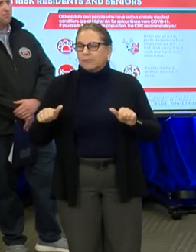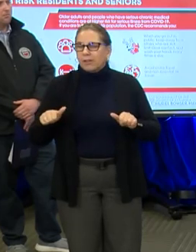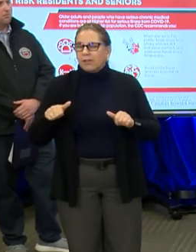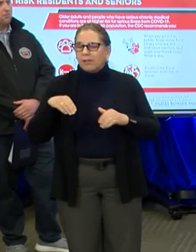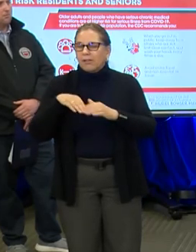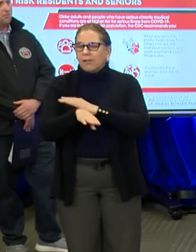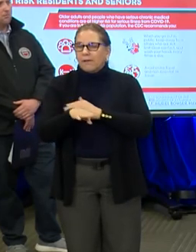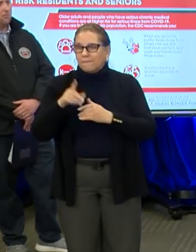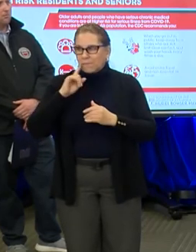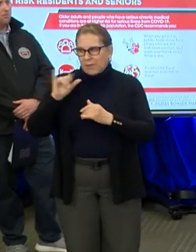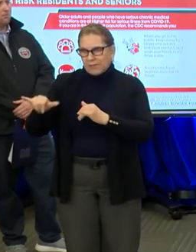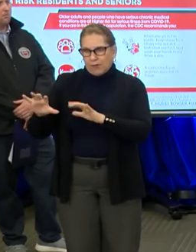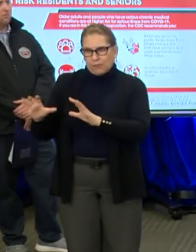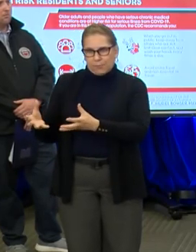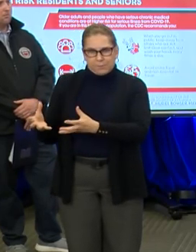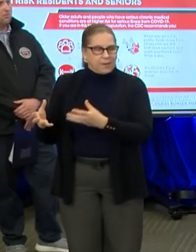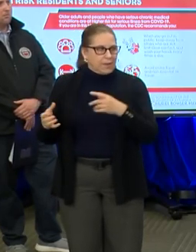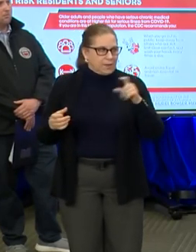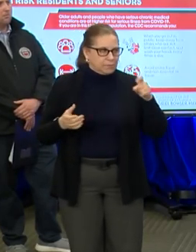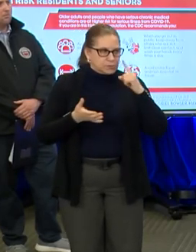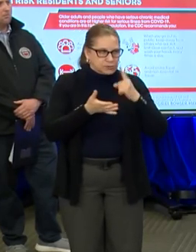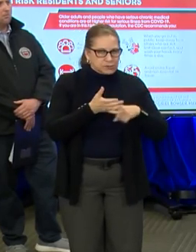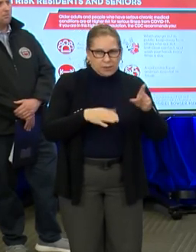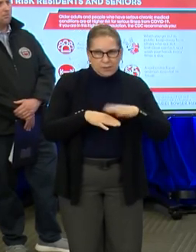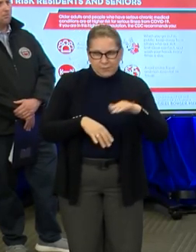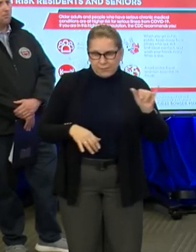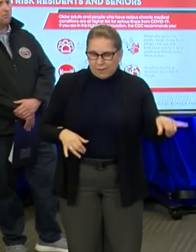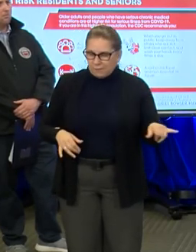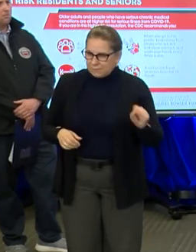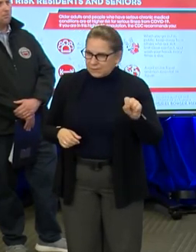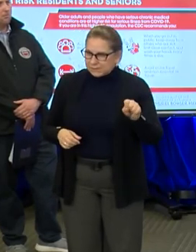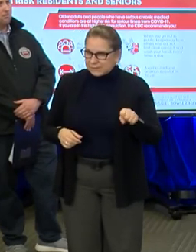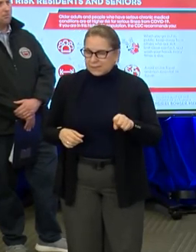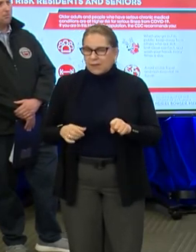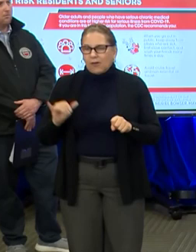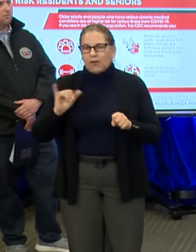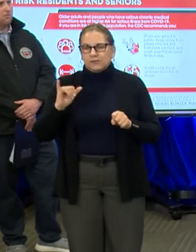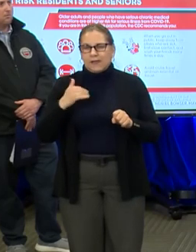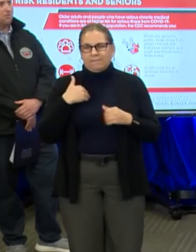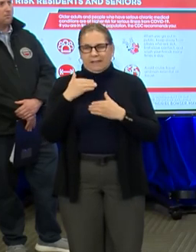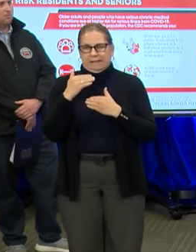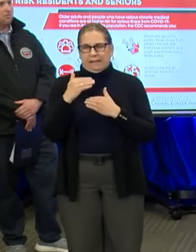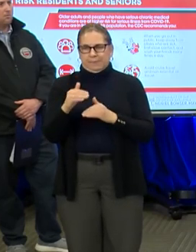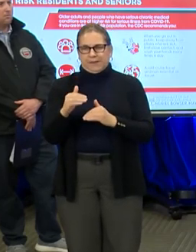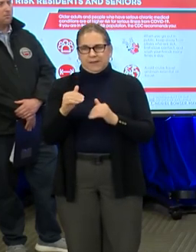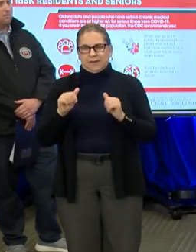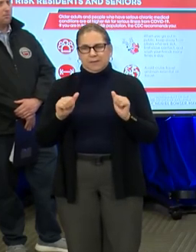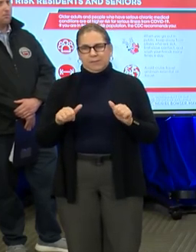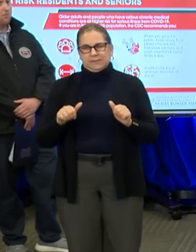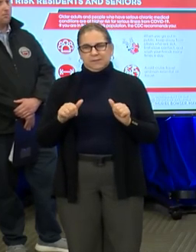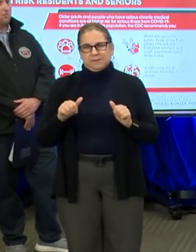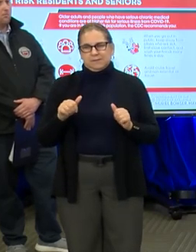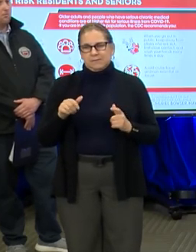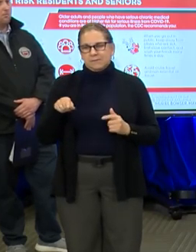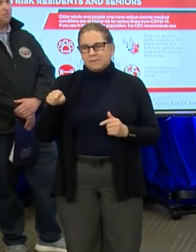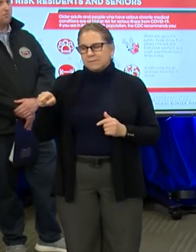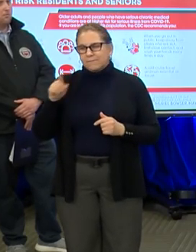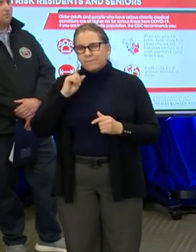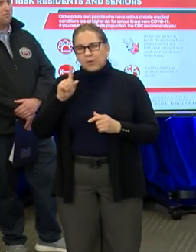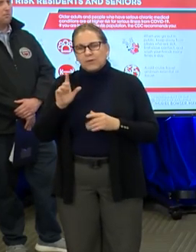Mark. I think we also have some limited ability in our small business micro grant